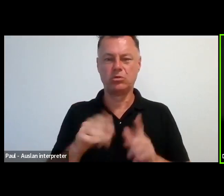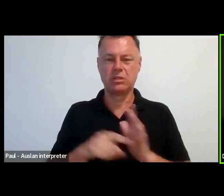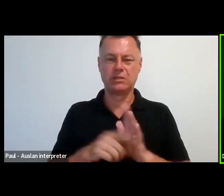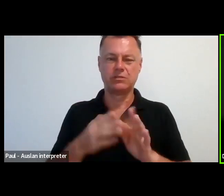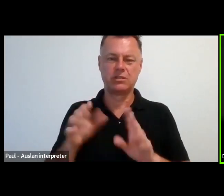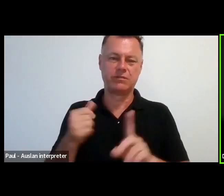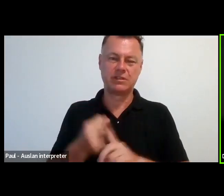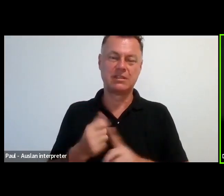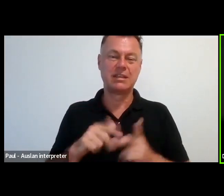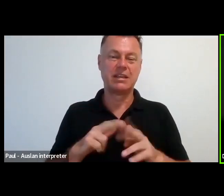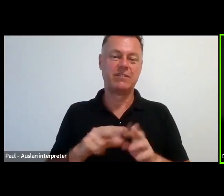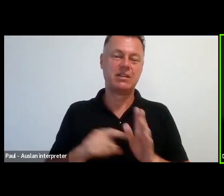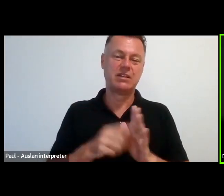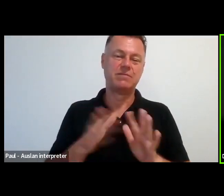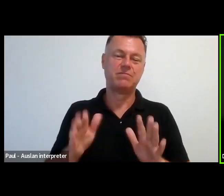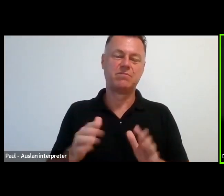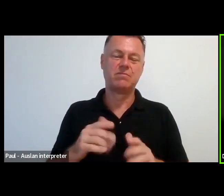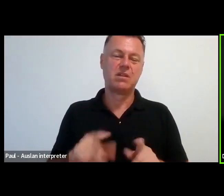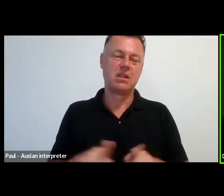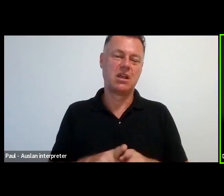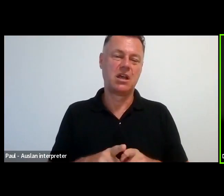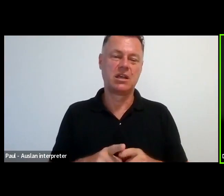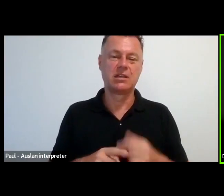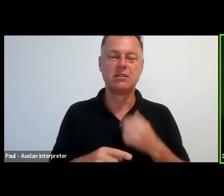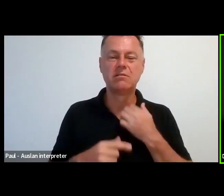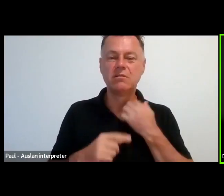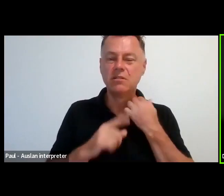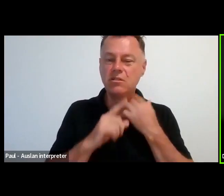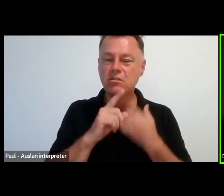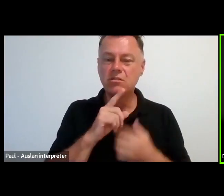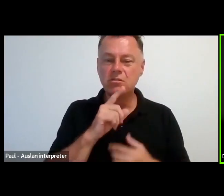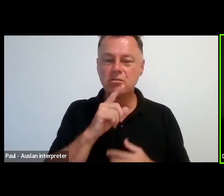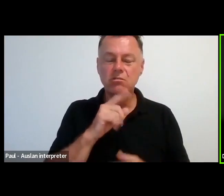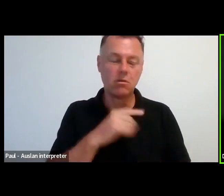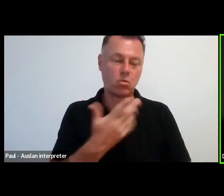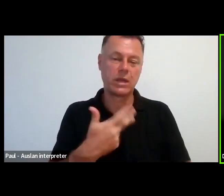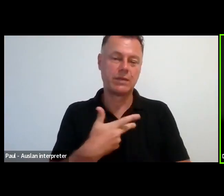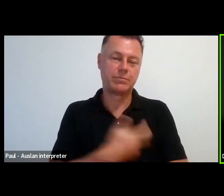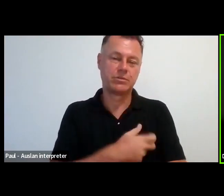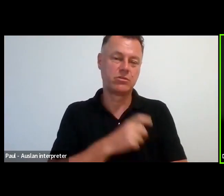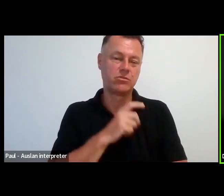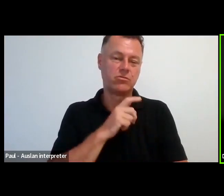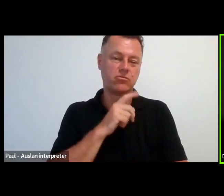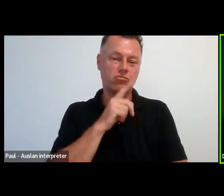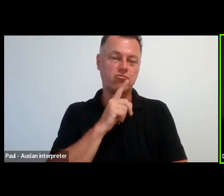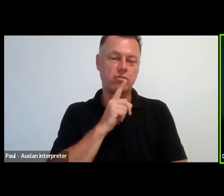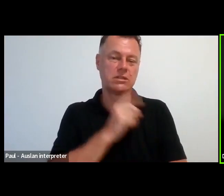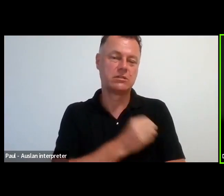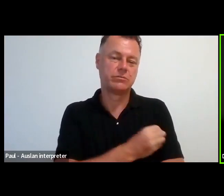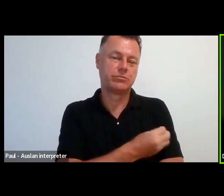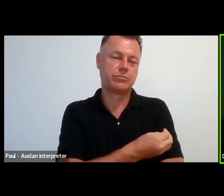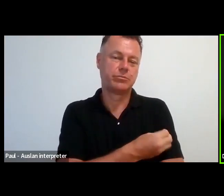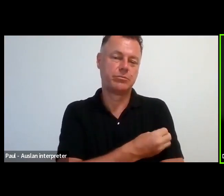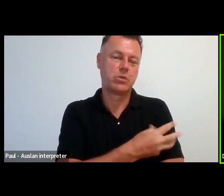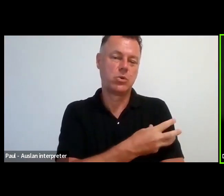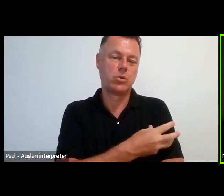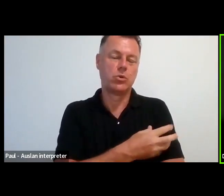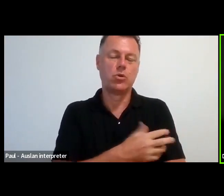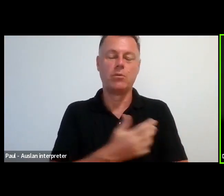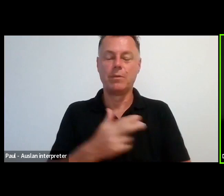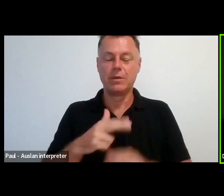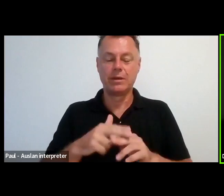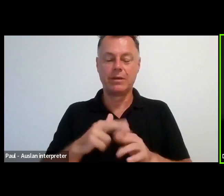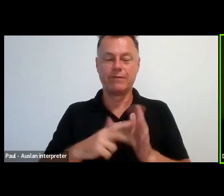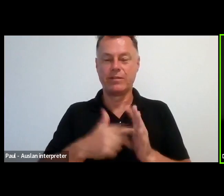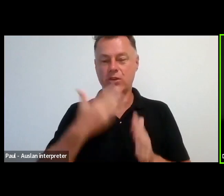they do have are typically local, so redness or pain in their arm. They may get a bit of a fever, they may get a headache, and they may be tired for a couple